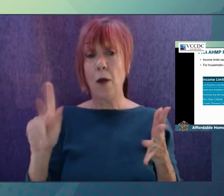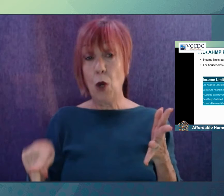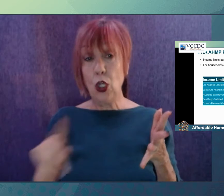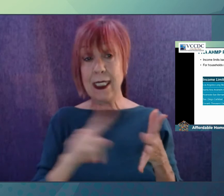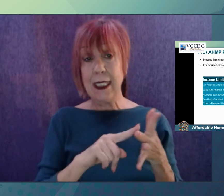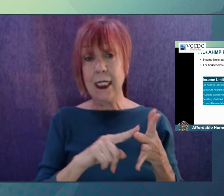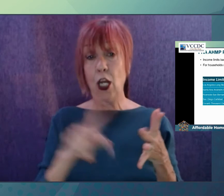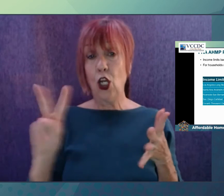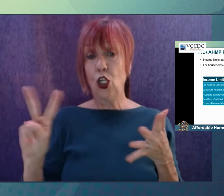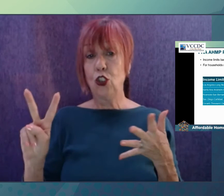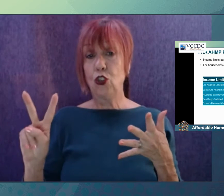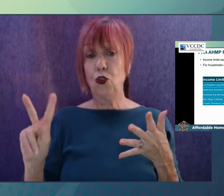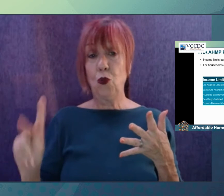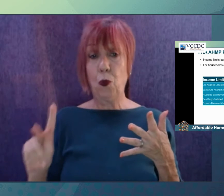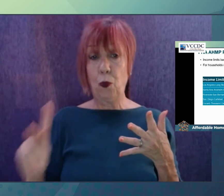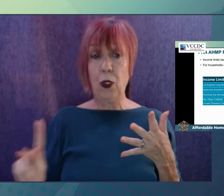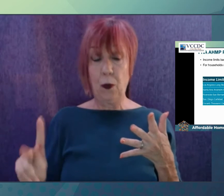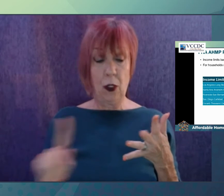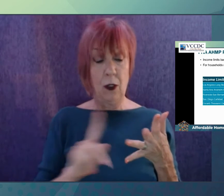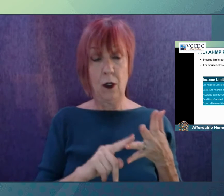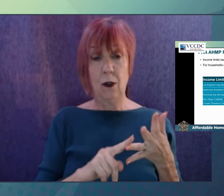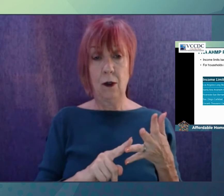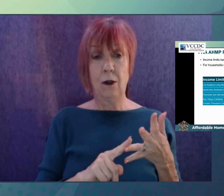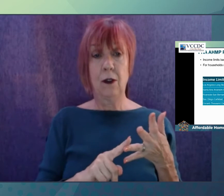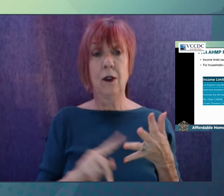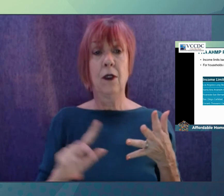$131,733. And for a three-person, we can go to